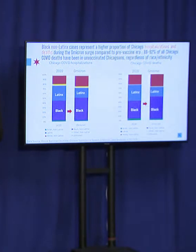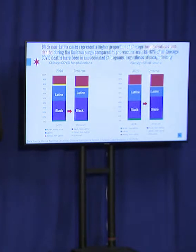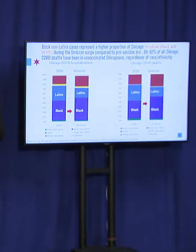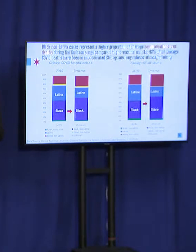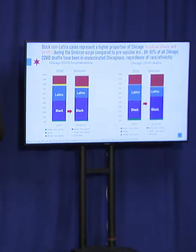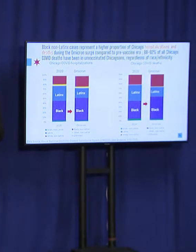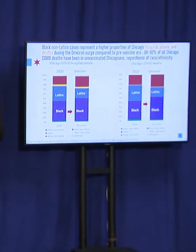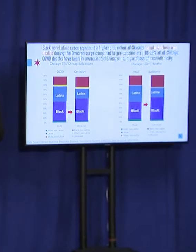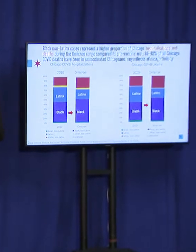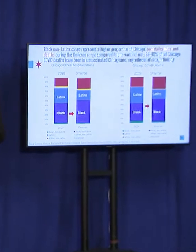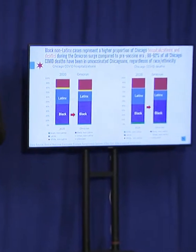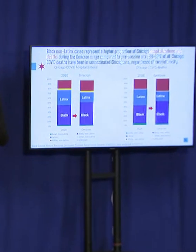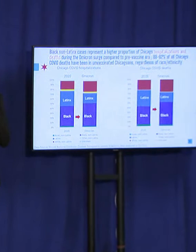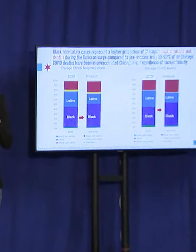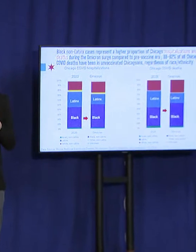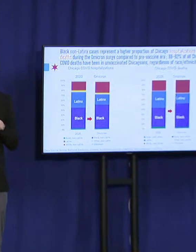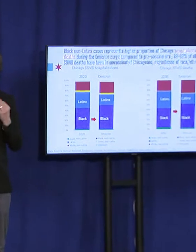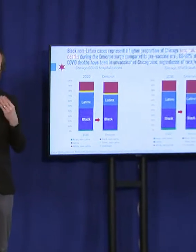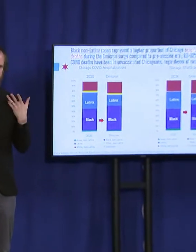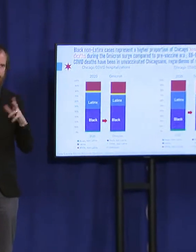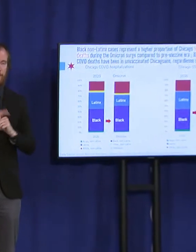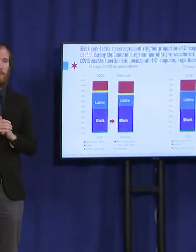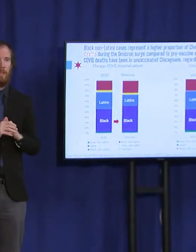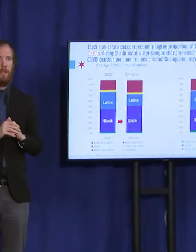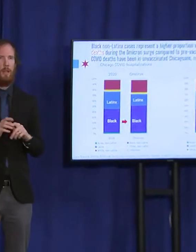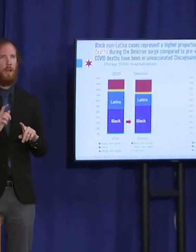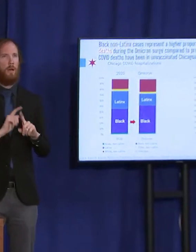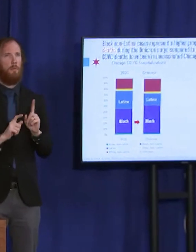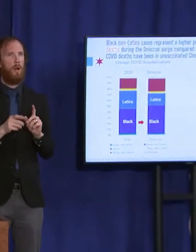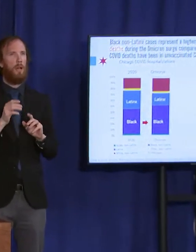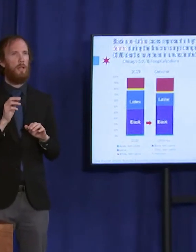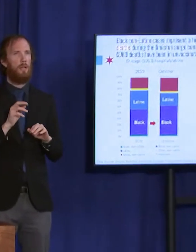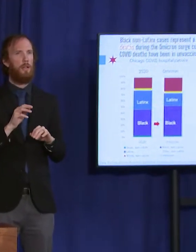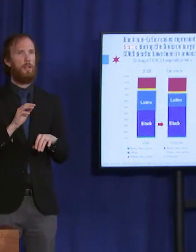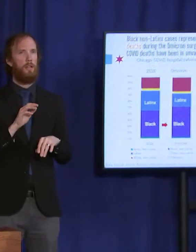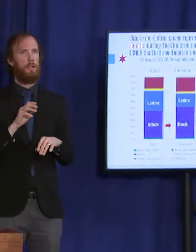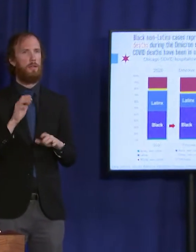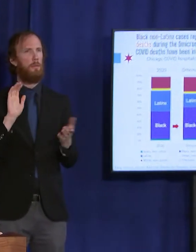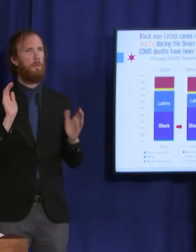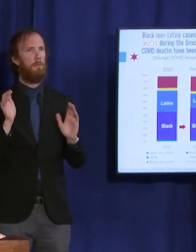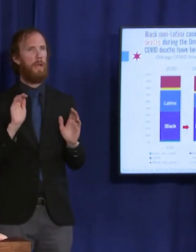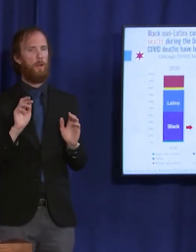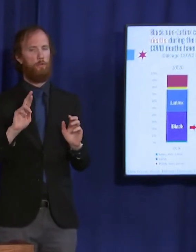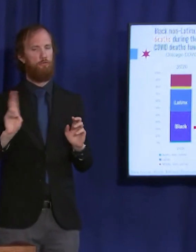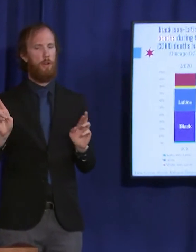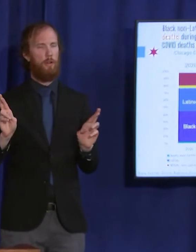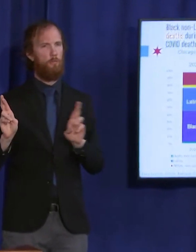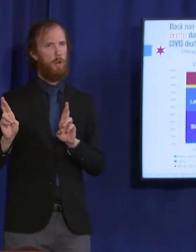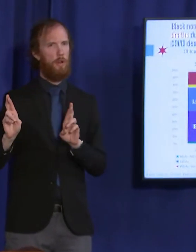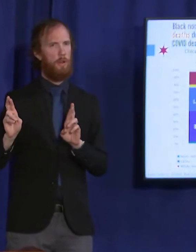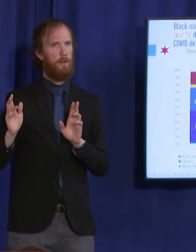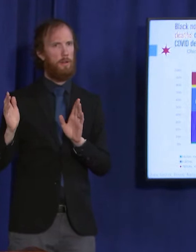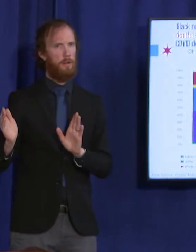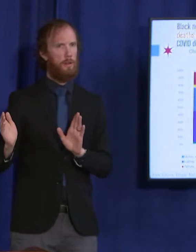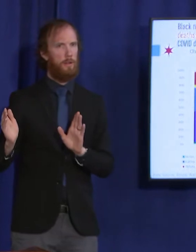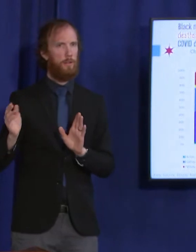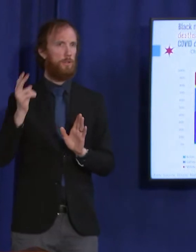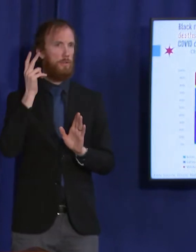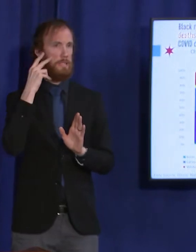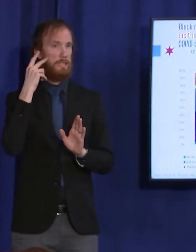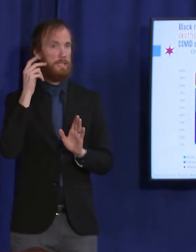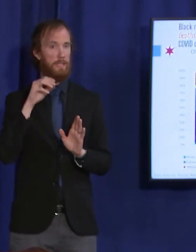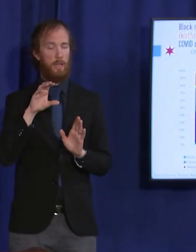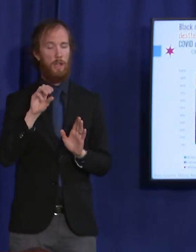the root causes we've talked about. But if you look at the two on the right on either side there, what you see is that during